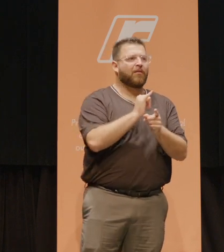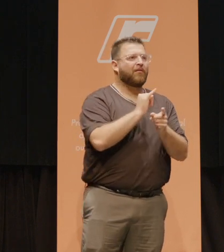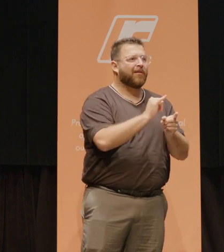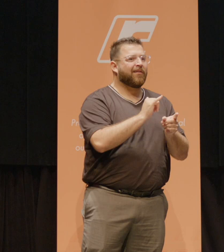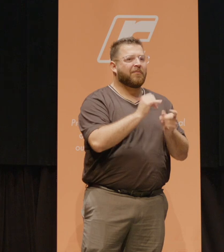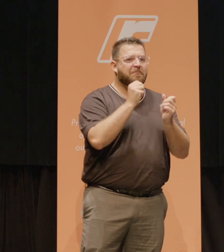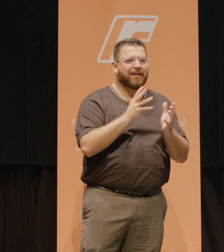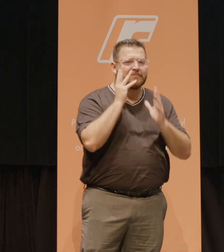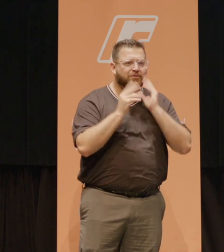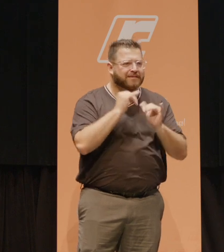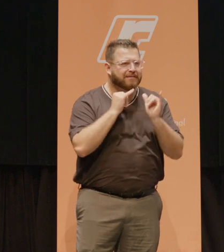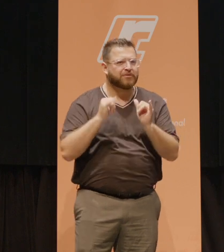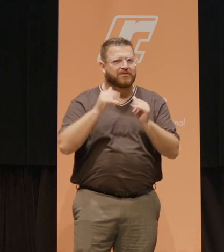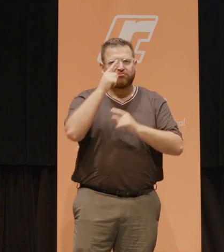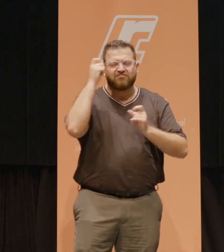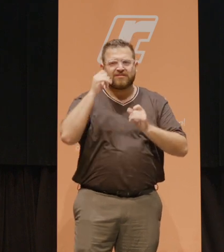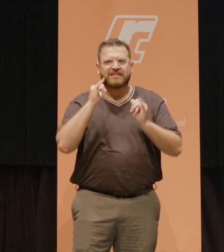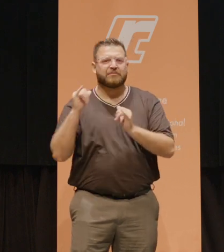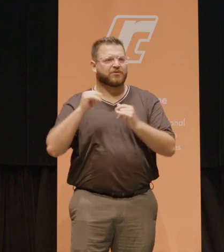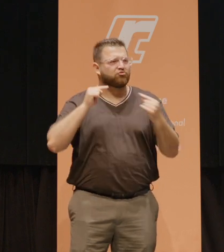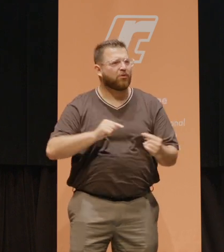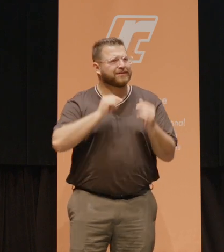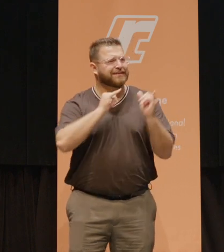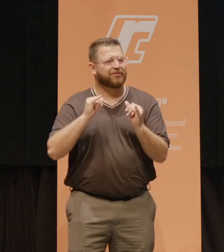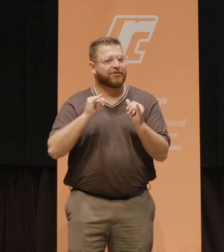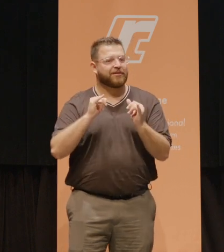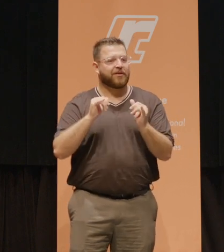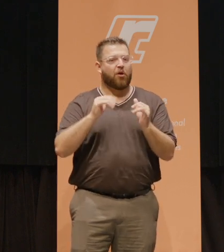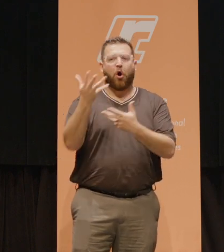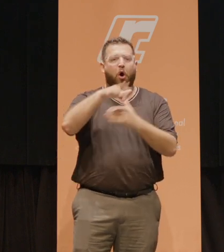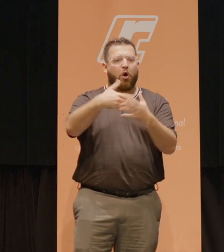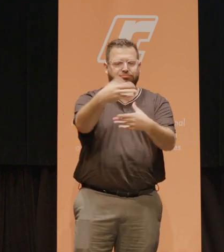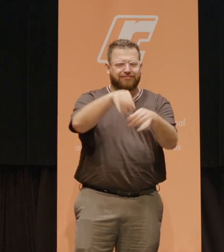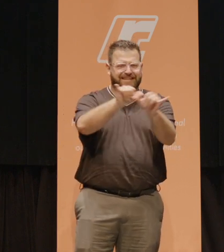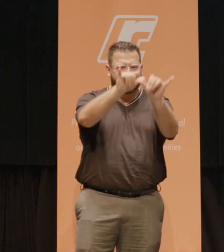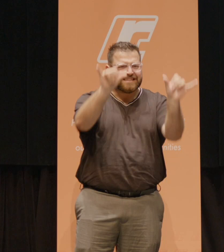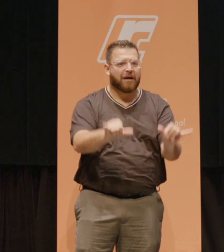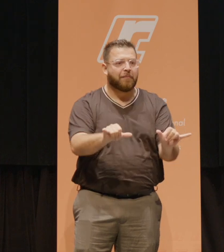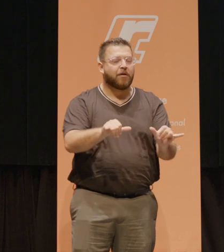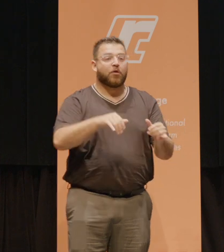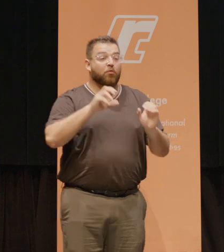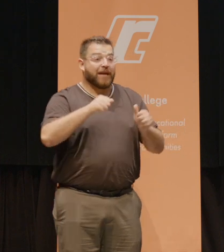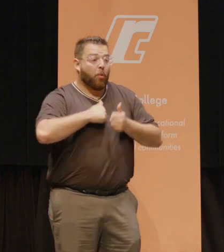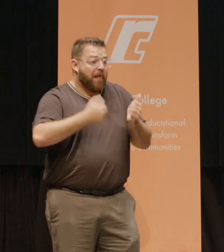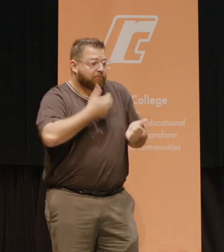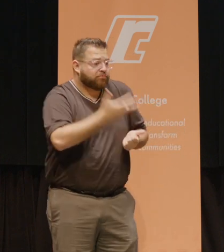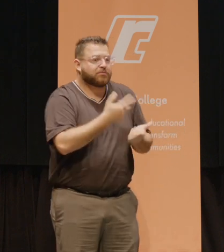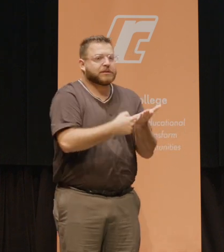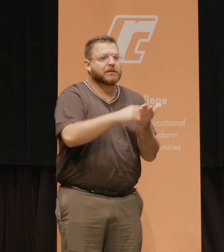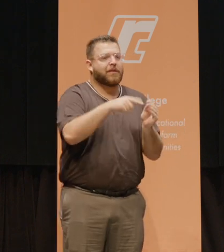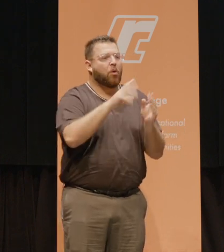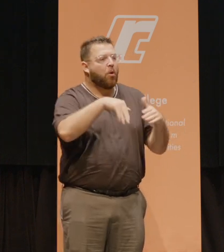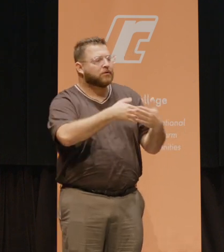same kind of trials and tribulations within a system, and for us to come together and to talk about those trials and tribulations and come with some solutions, right,